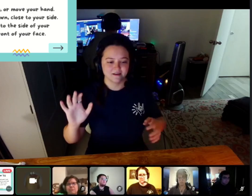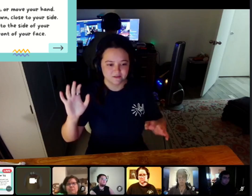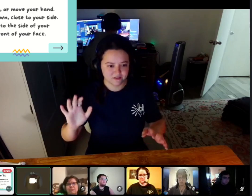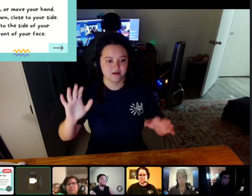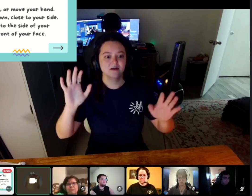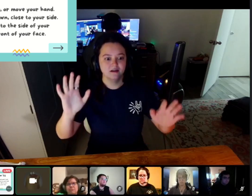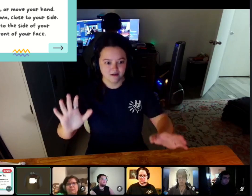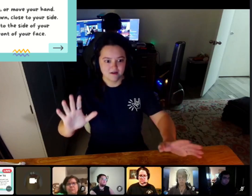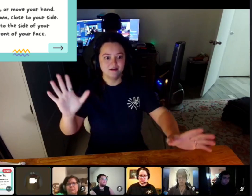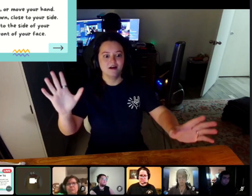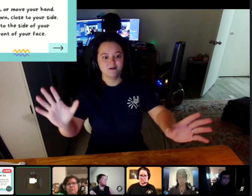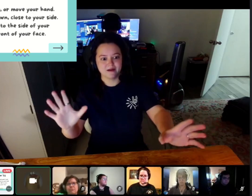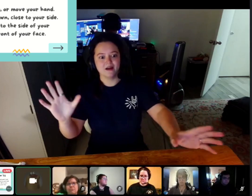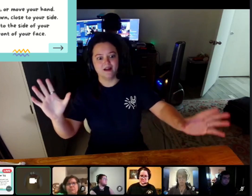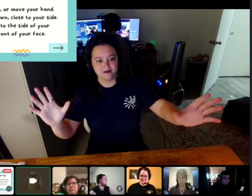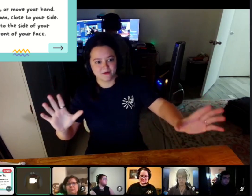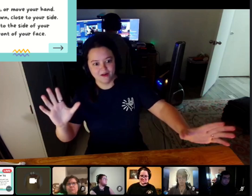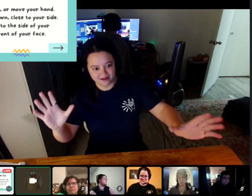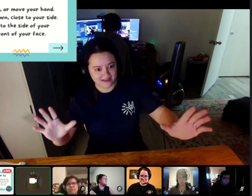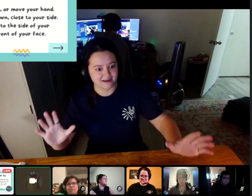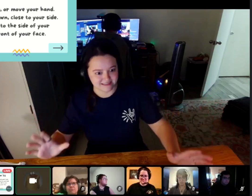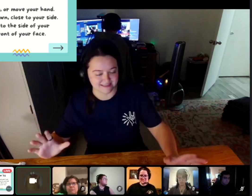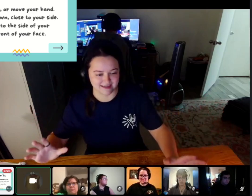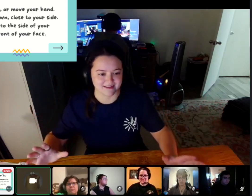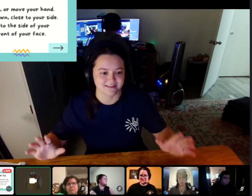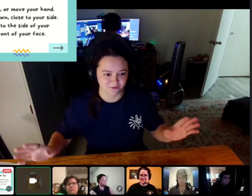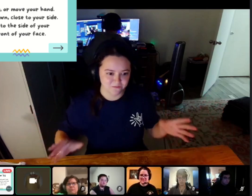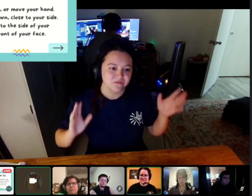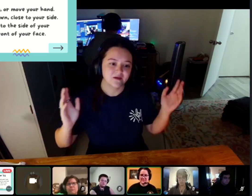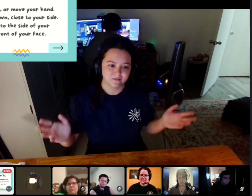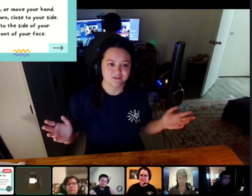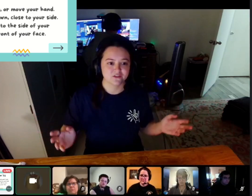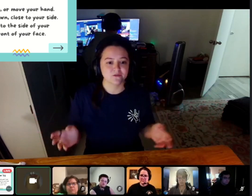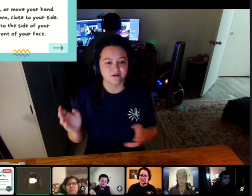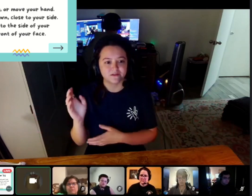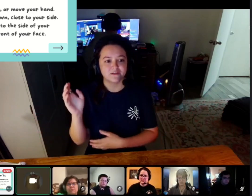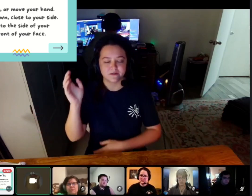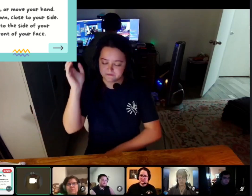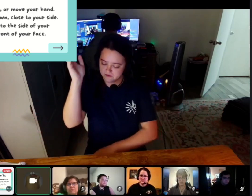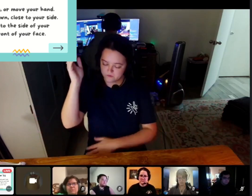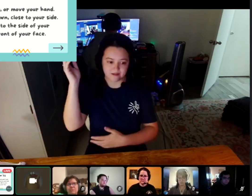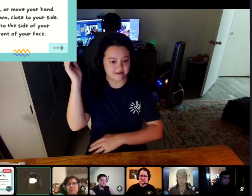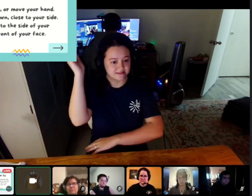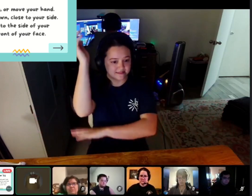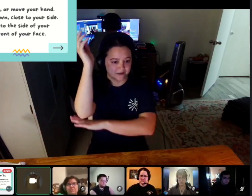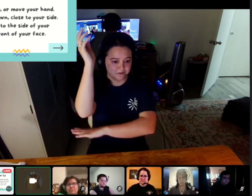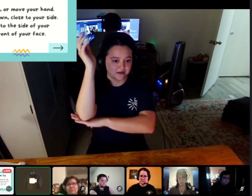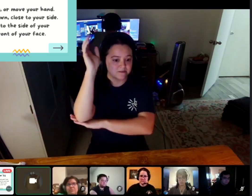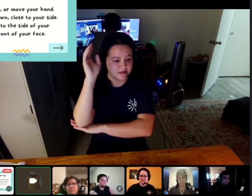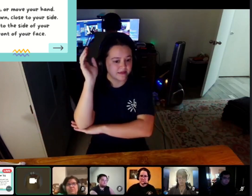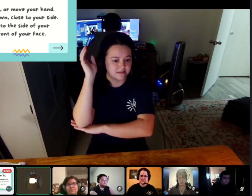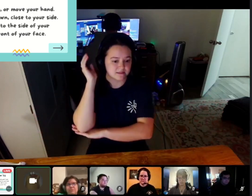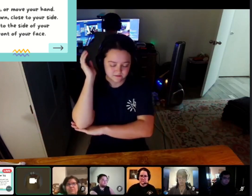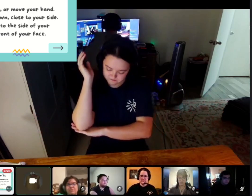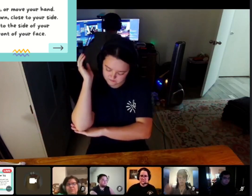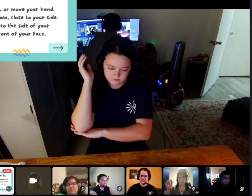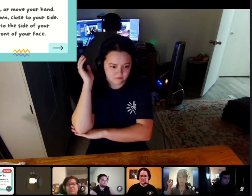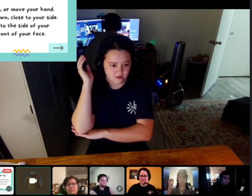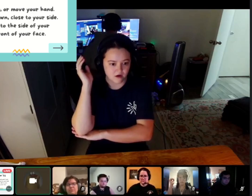here's oh my god, I cannot see that. So make sure that whenever you do it, I like to stabilize my hand, or I